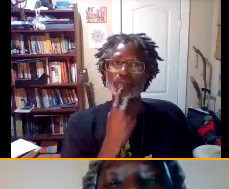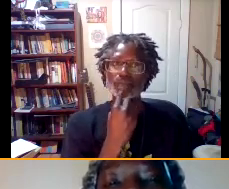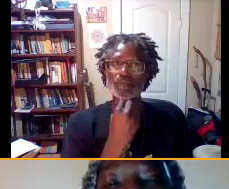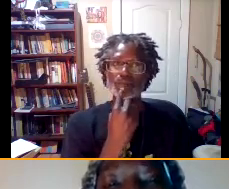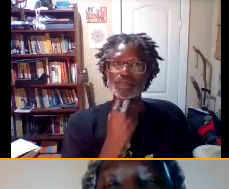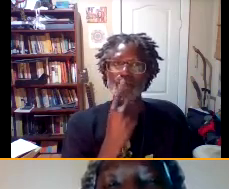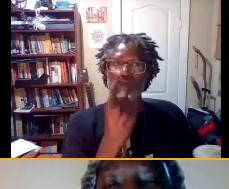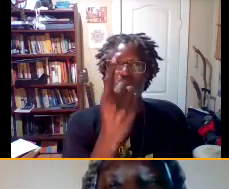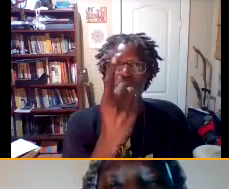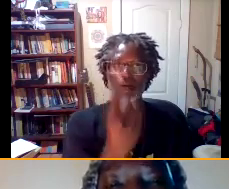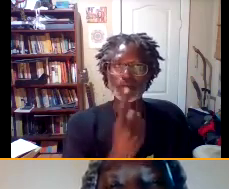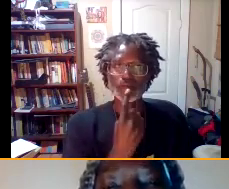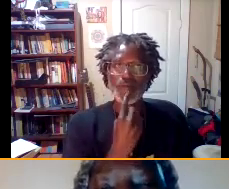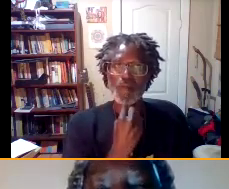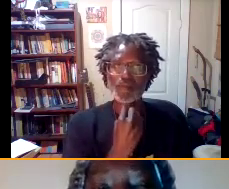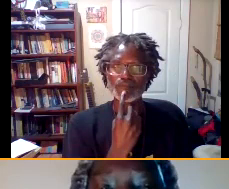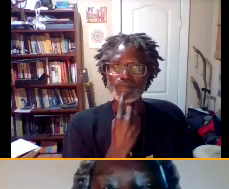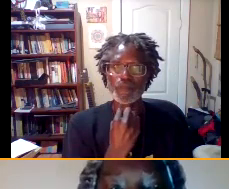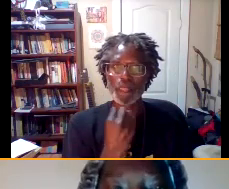red.